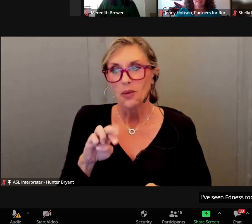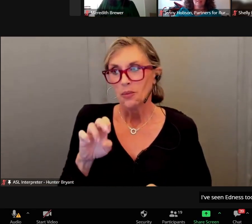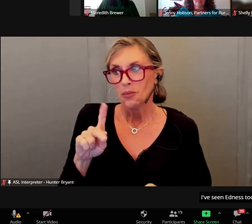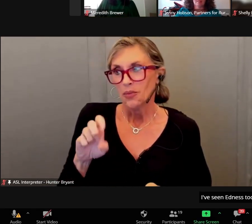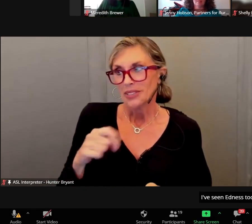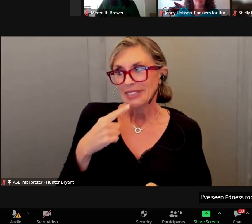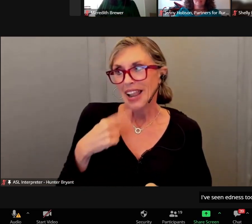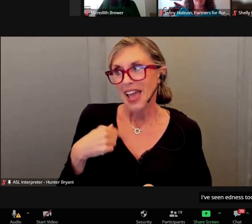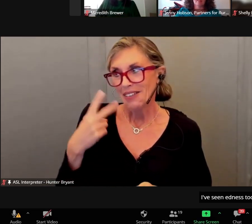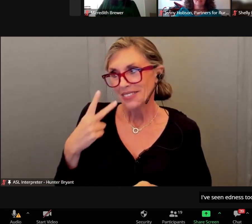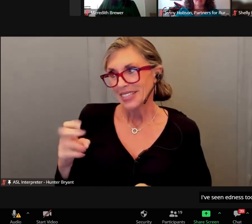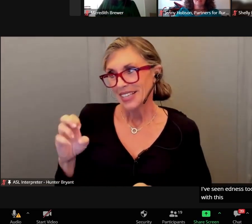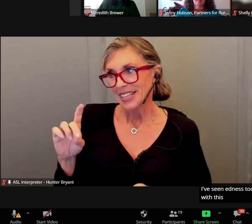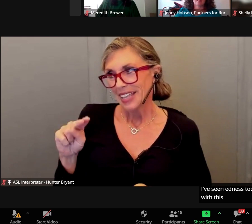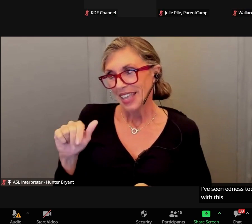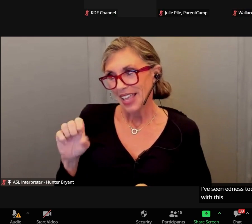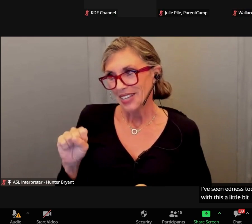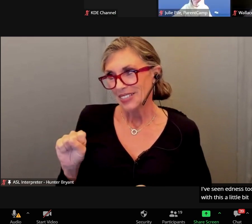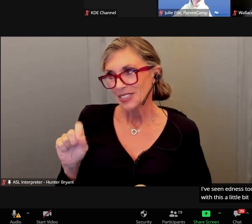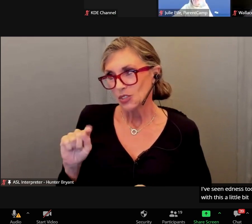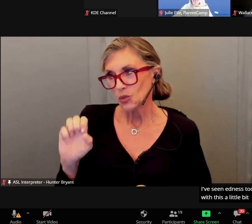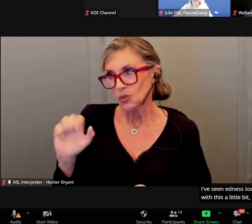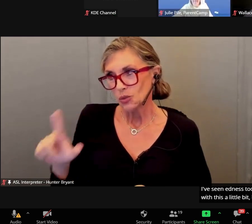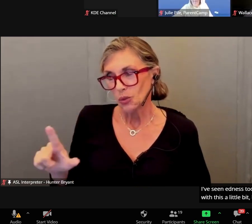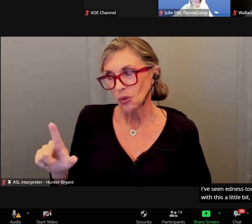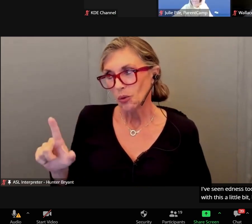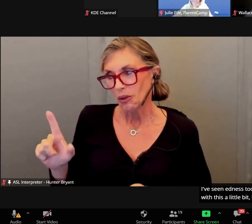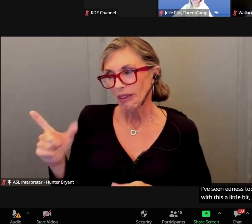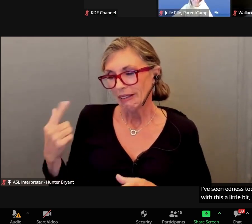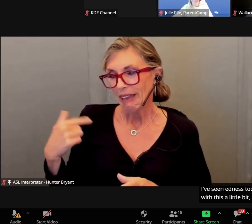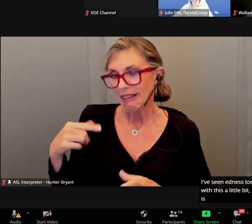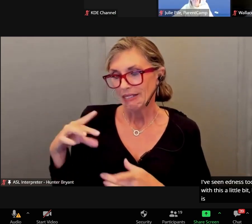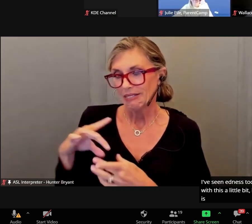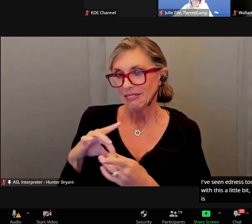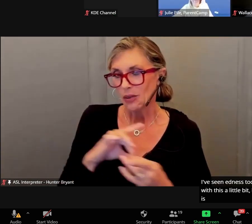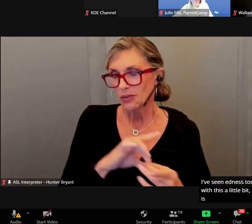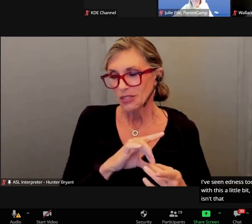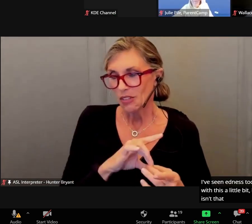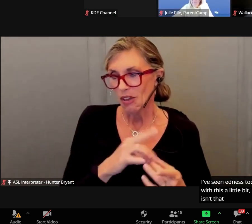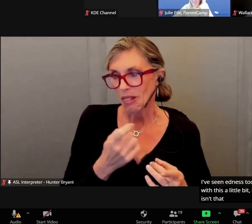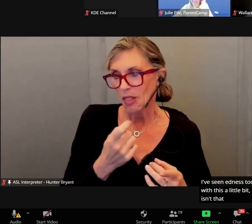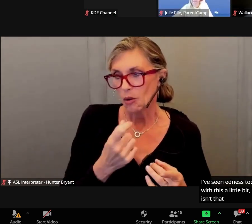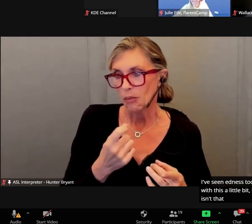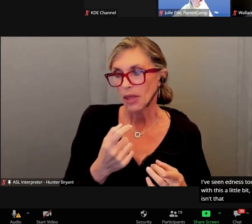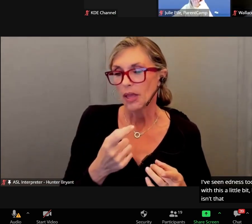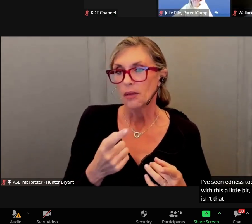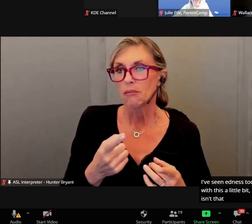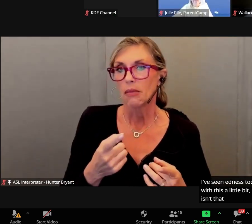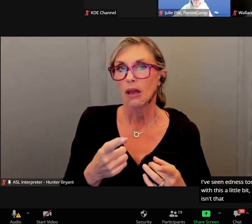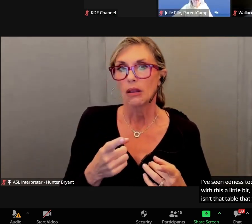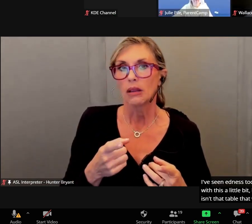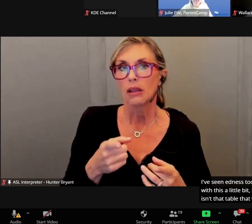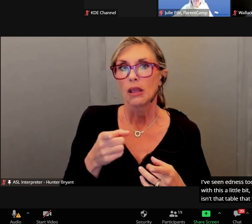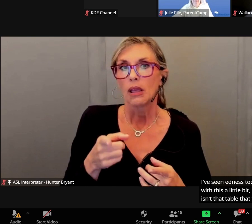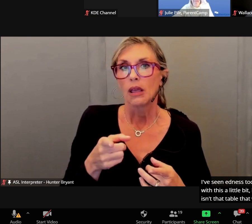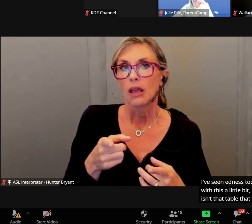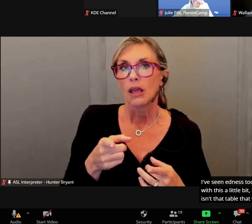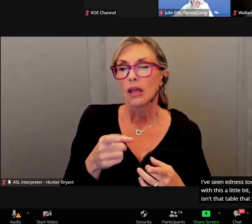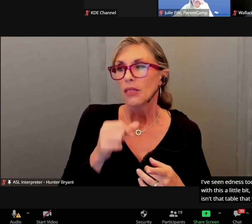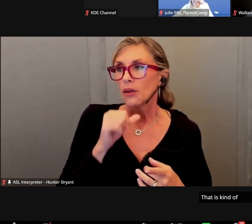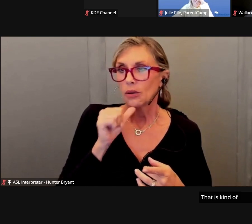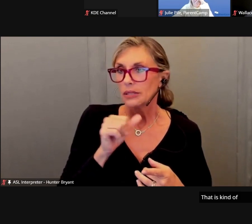along with this a little bit. But I think on Edna's tool, there isn't that table that we all saw today that is kind of the grant